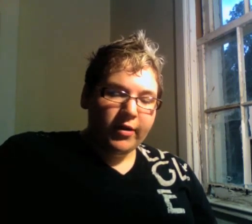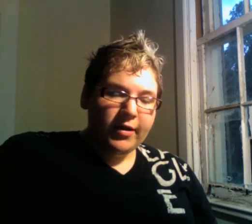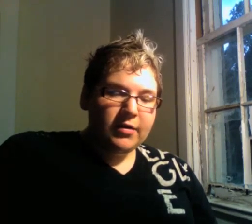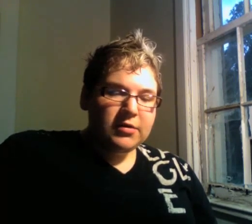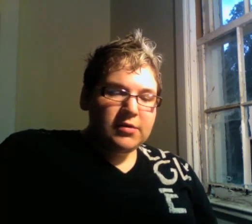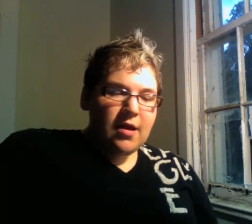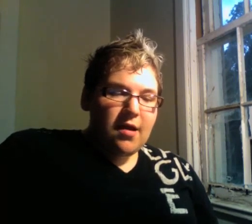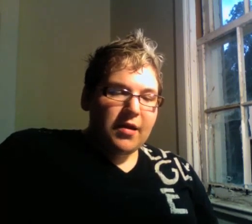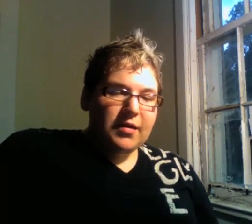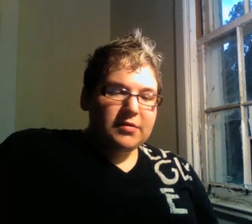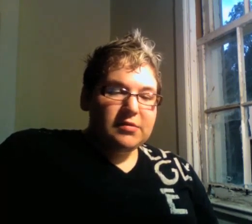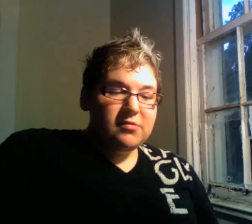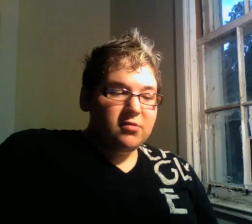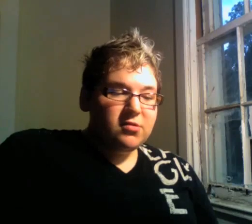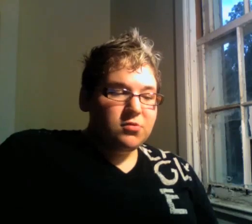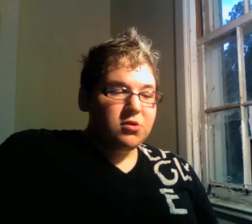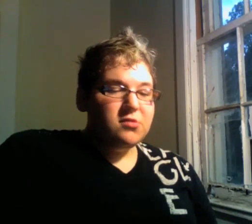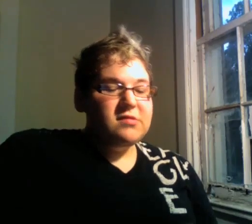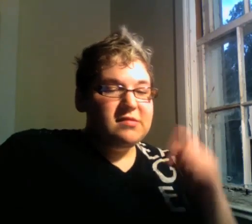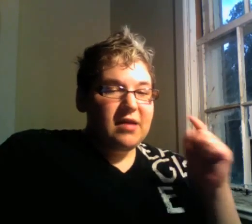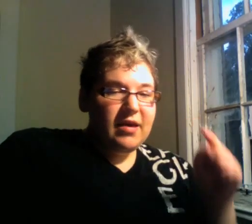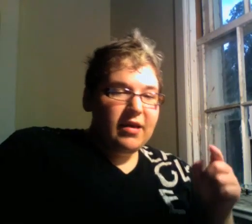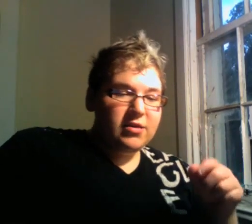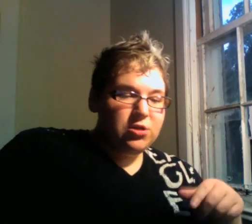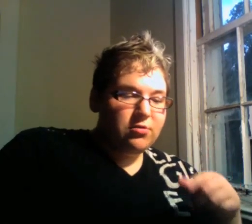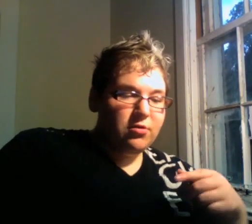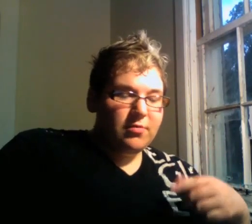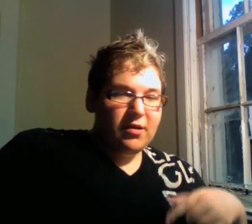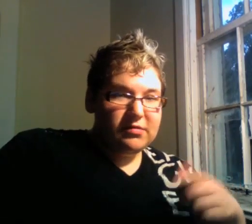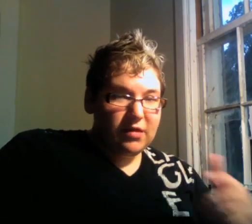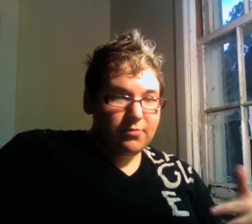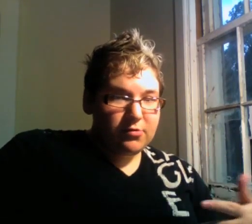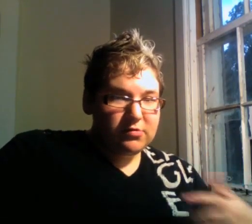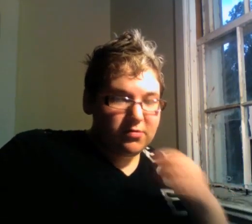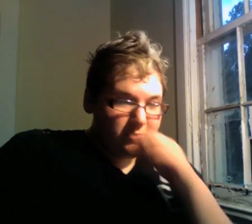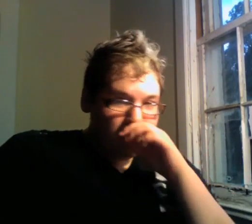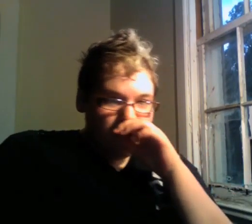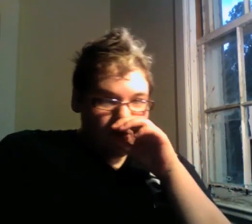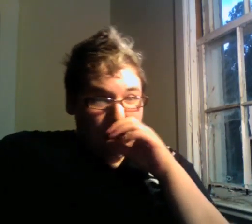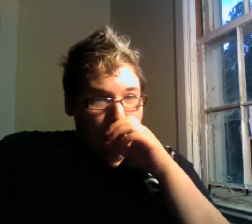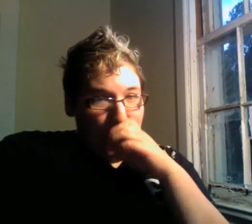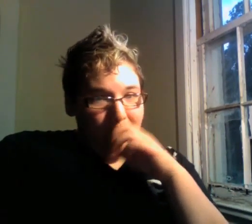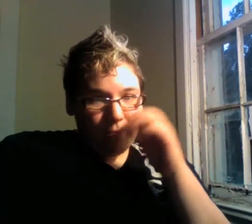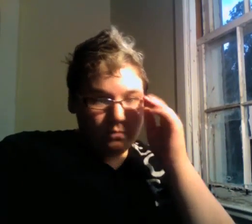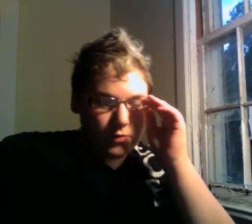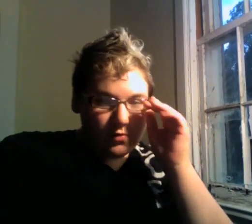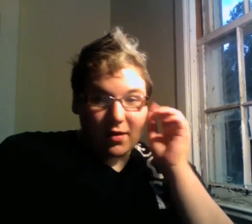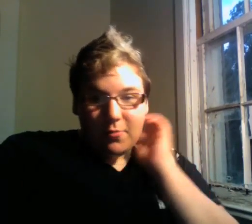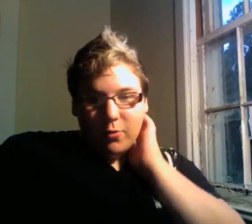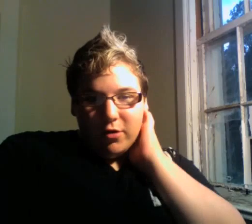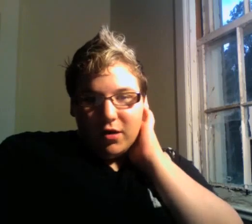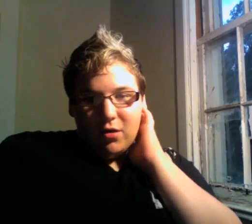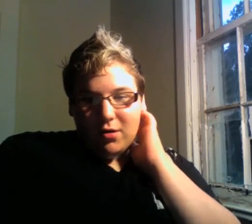and I talked to her today and showed her my examples of um what I've been working on